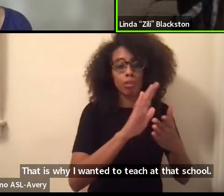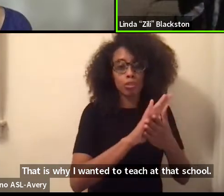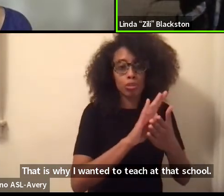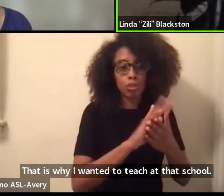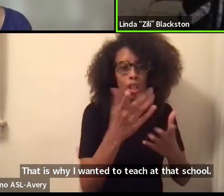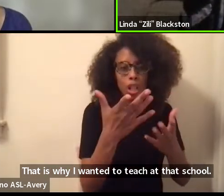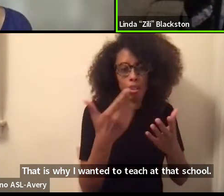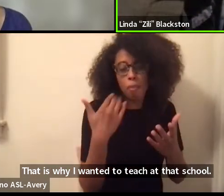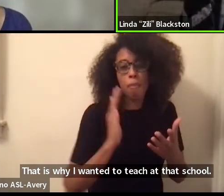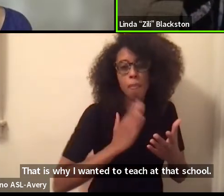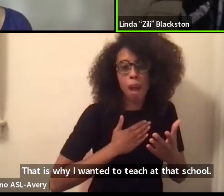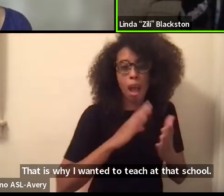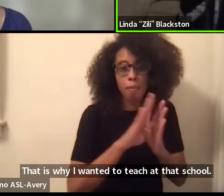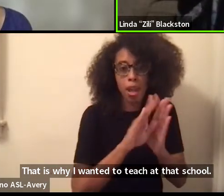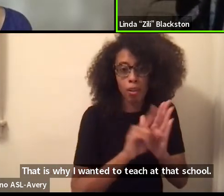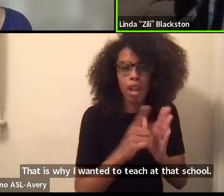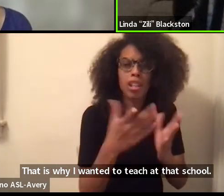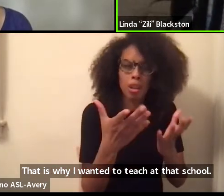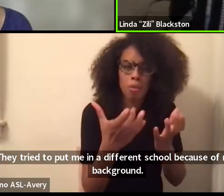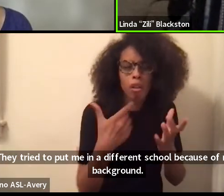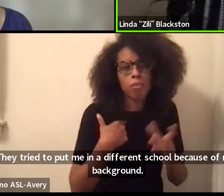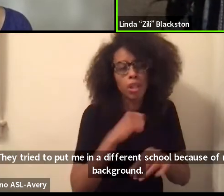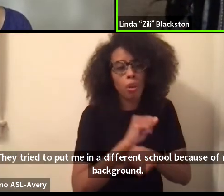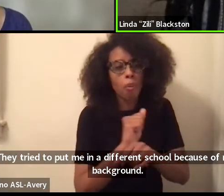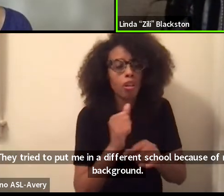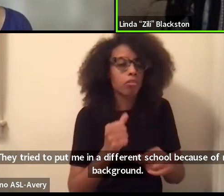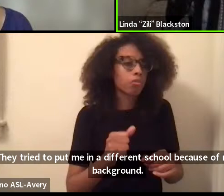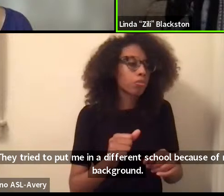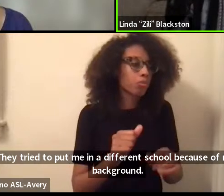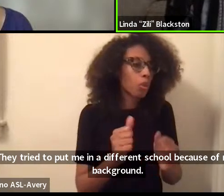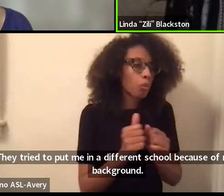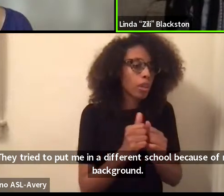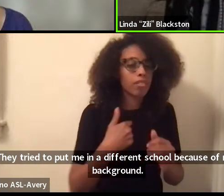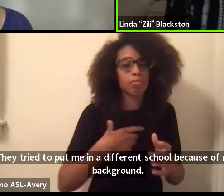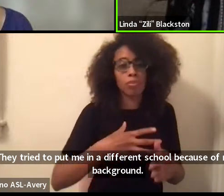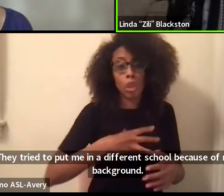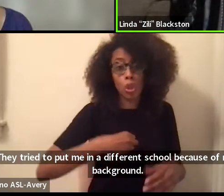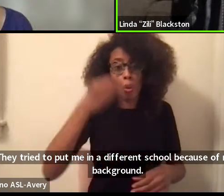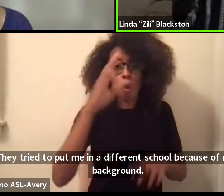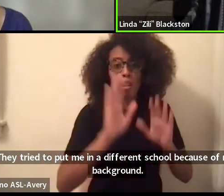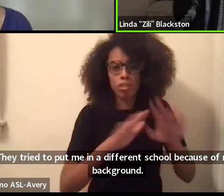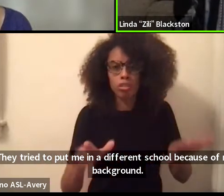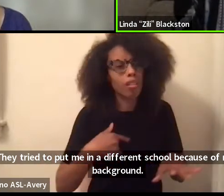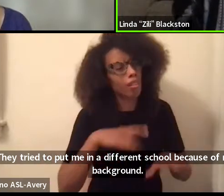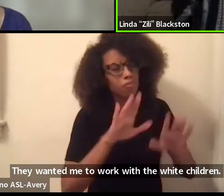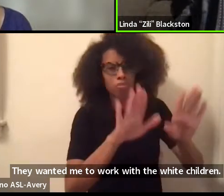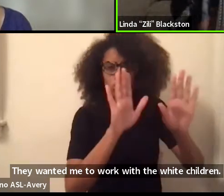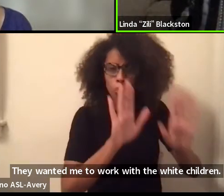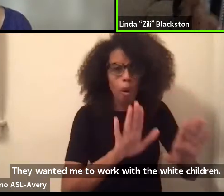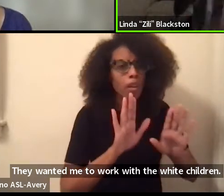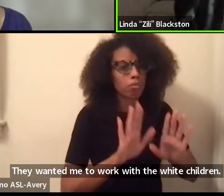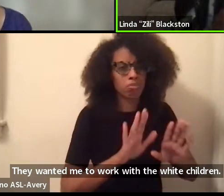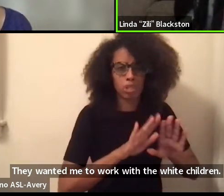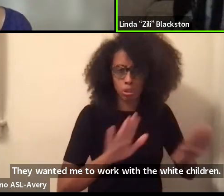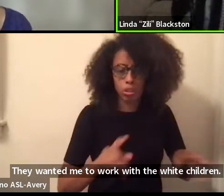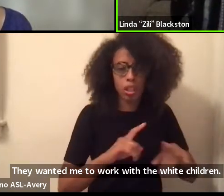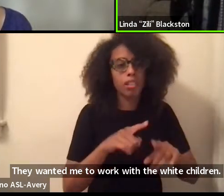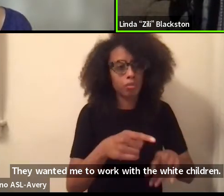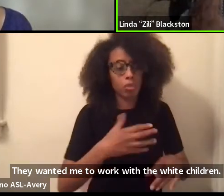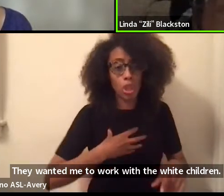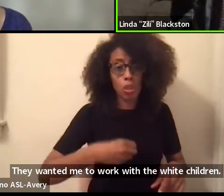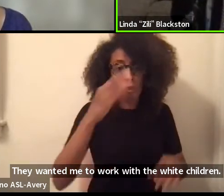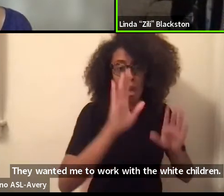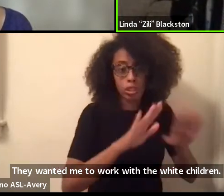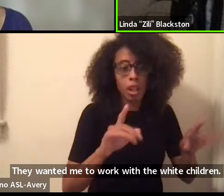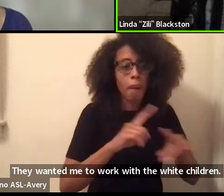to work with the white children, which I did work with, and they were great. They're great kids, white kids. But I really went into teaching